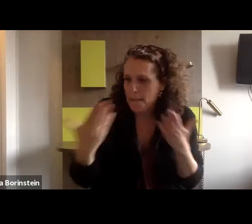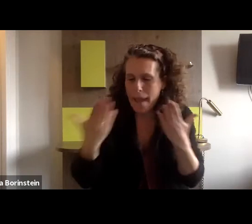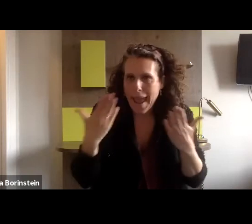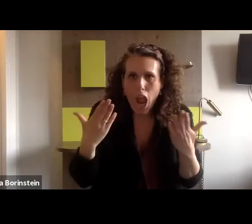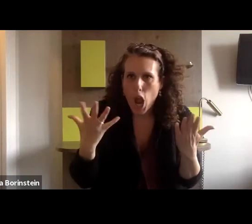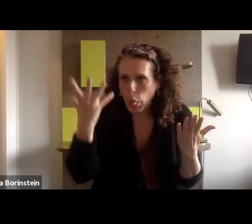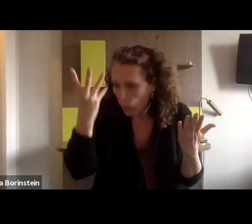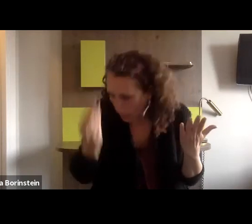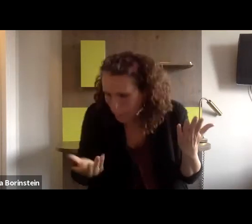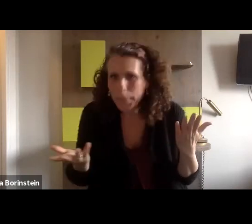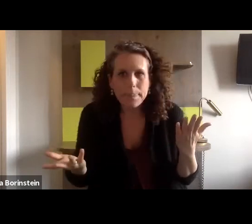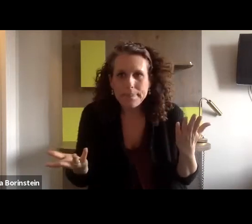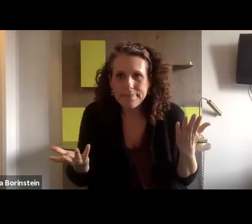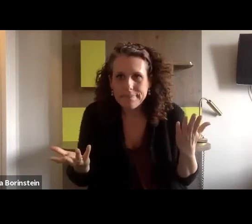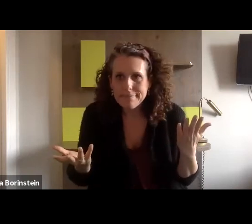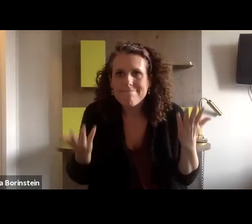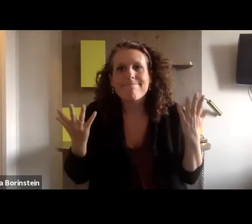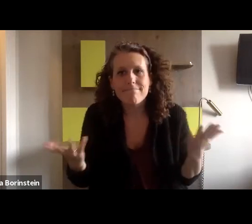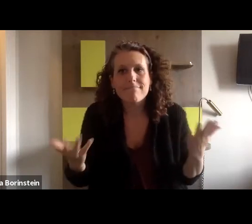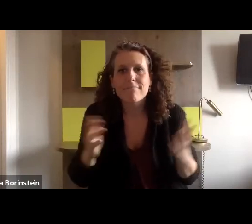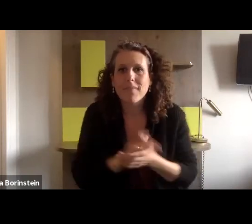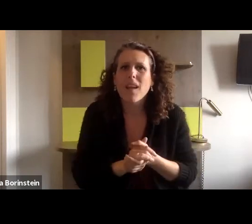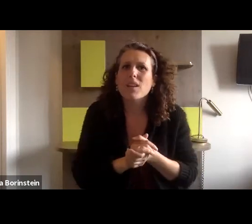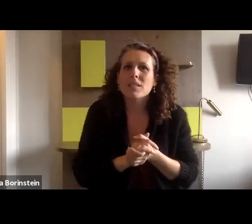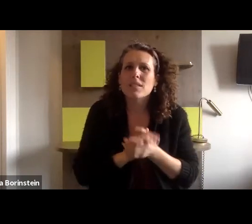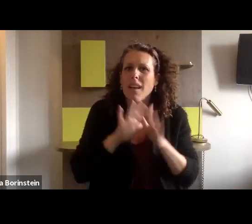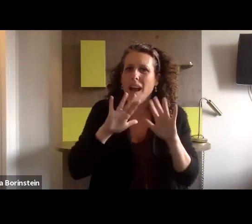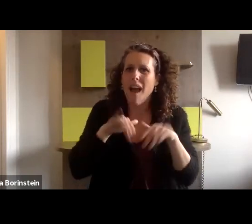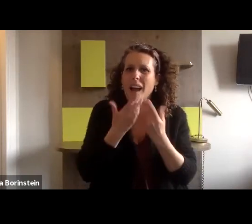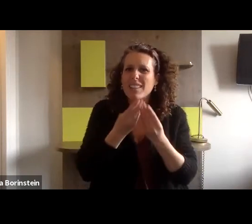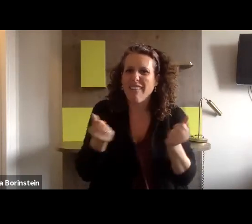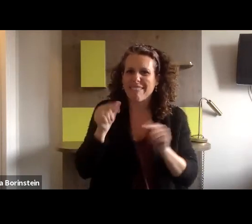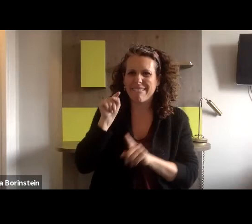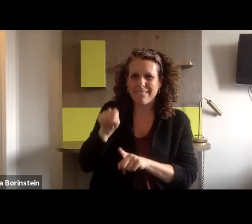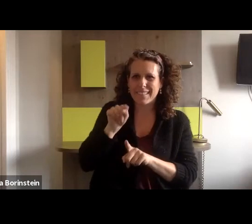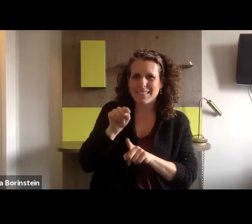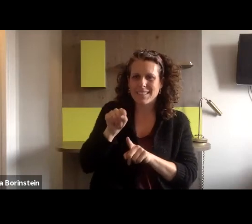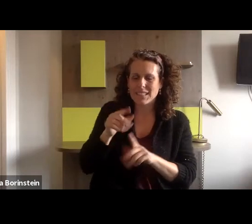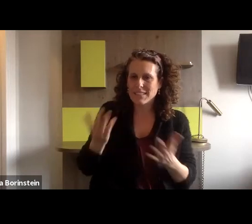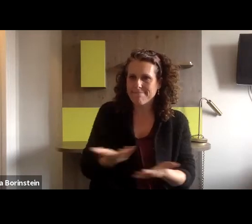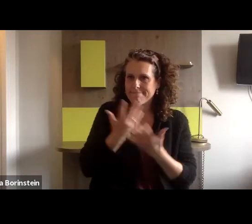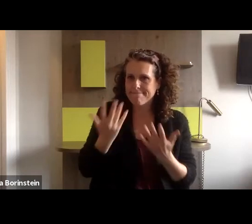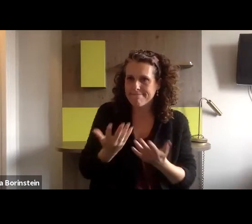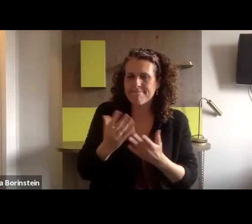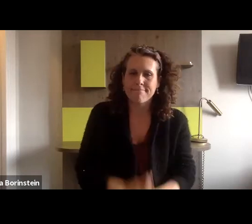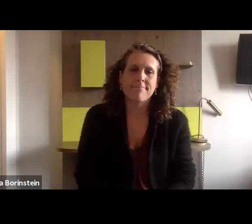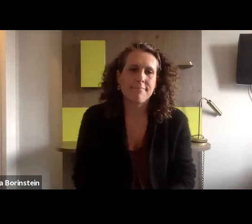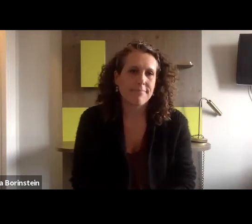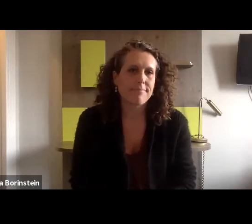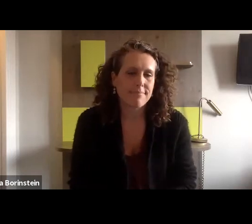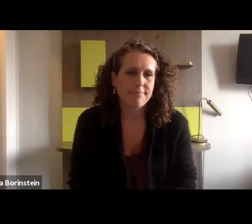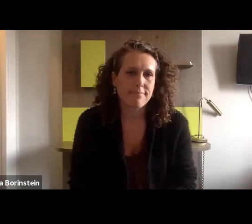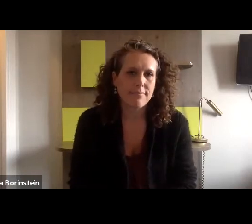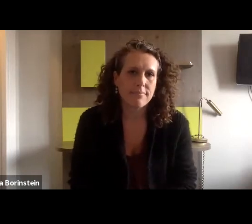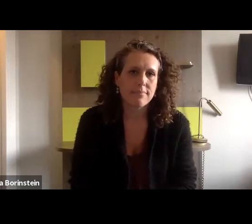So what are possibilities? These are just possibilities to overcome this lack. So one